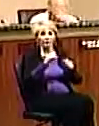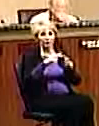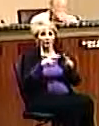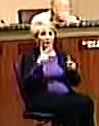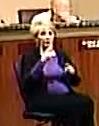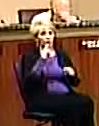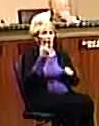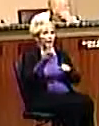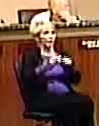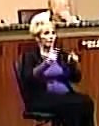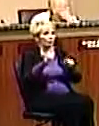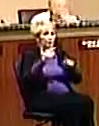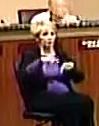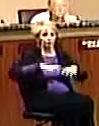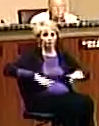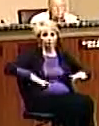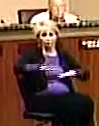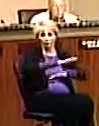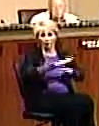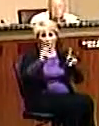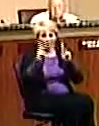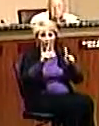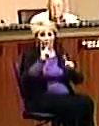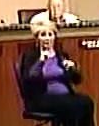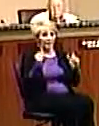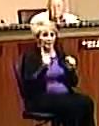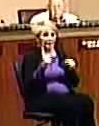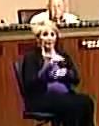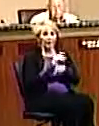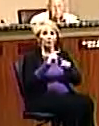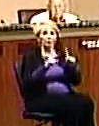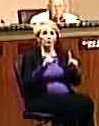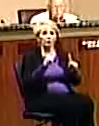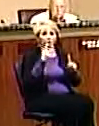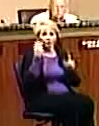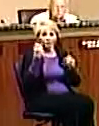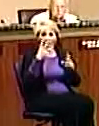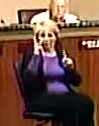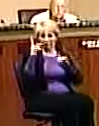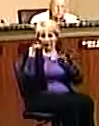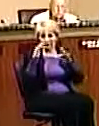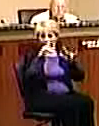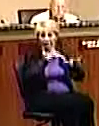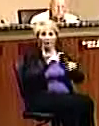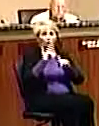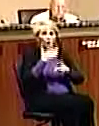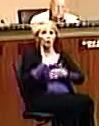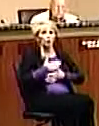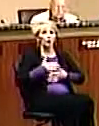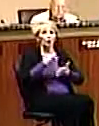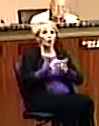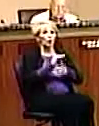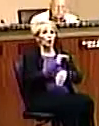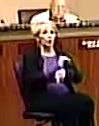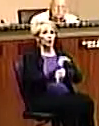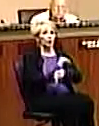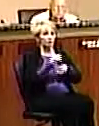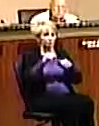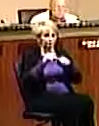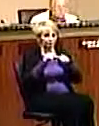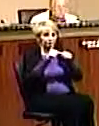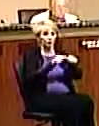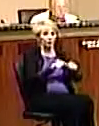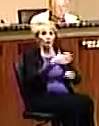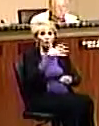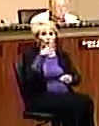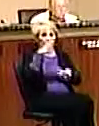conservative. They were everywhere, and it was a chilly night, but it was well attended, and we greatly appreciate it, and those nights go right on.